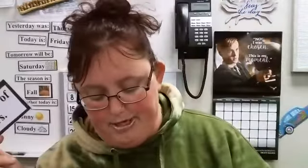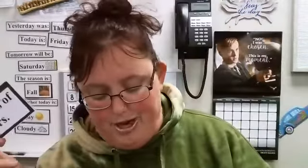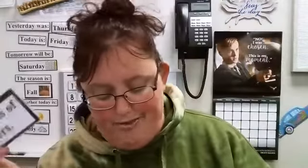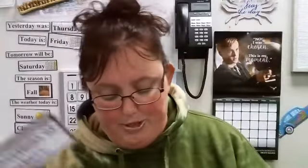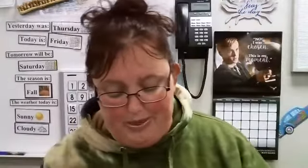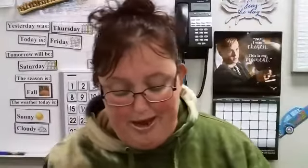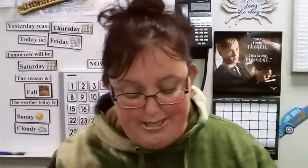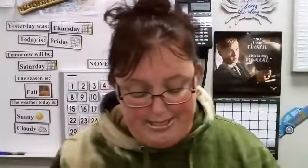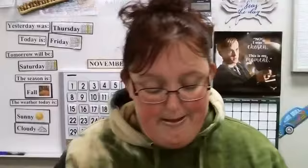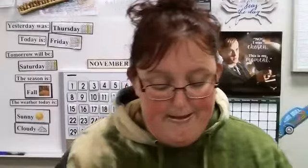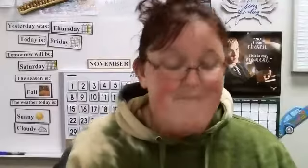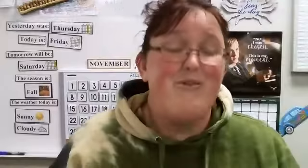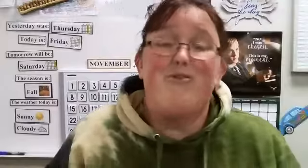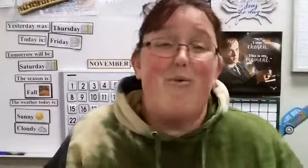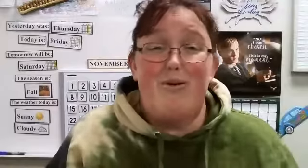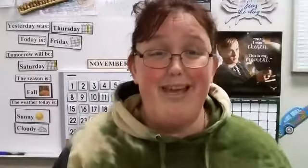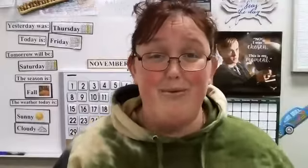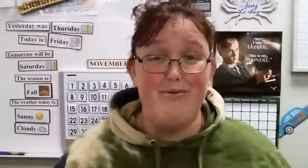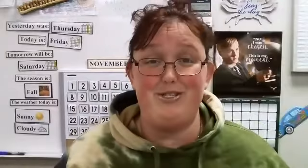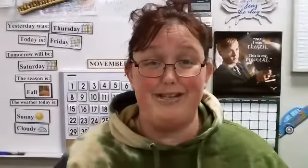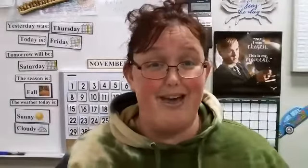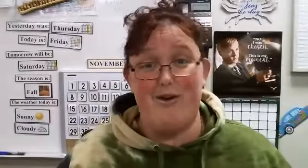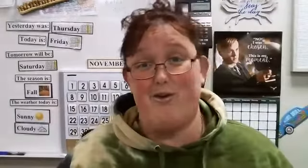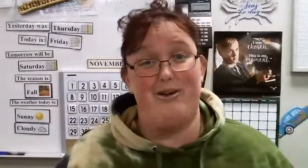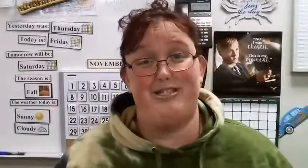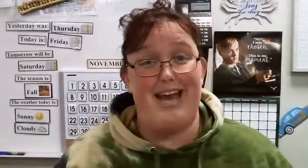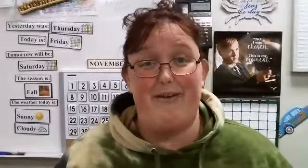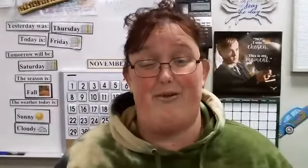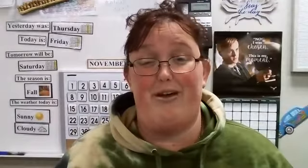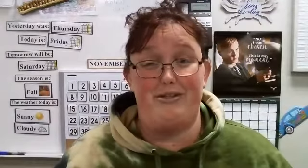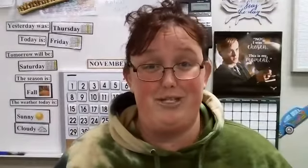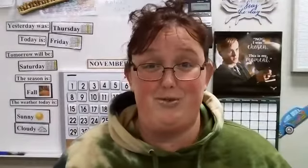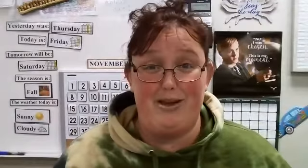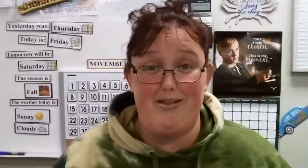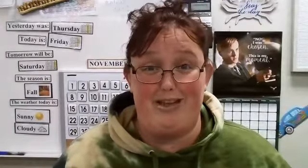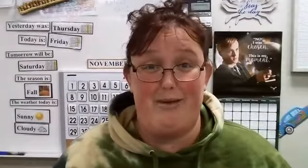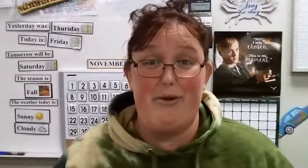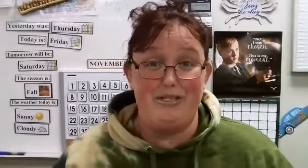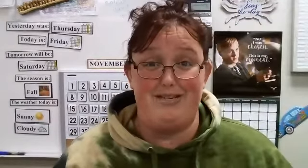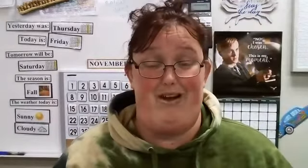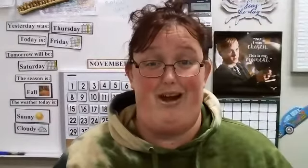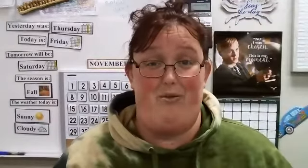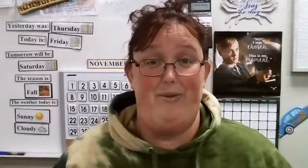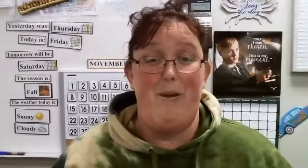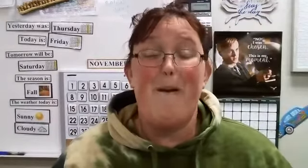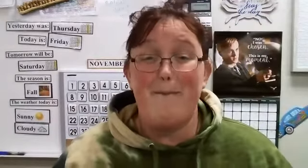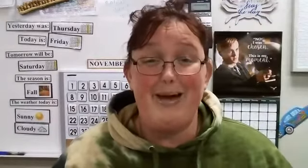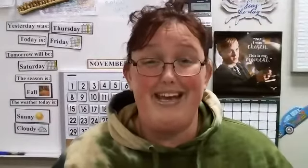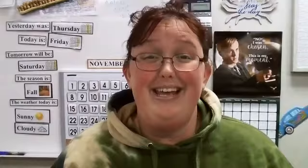a challenge because you're not working with Miss Jessica or your staff or other teachers regularly in person right now. But